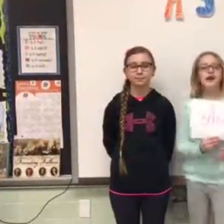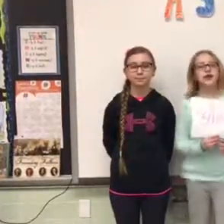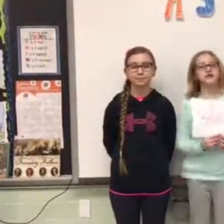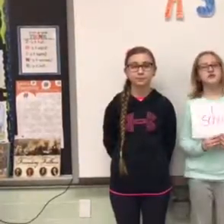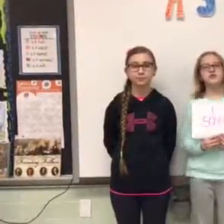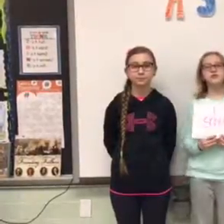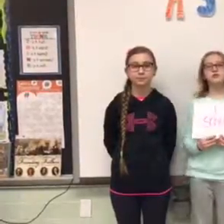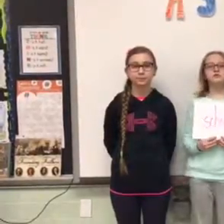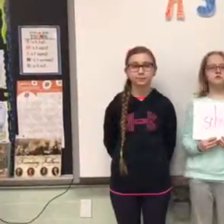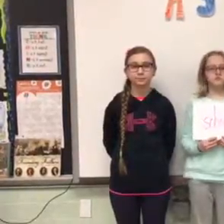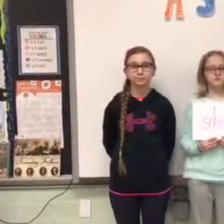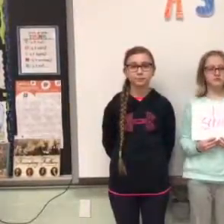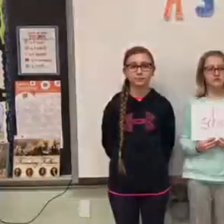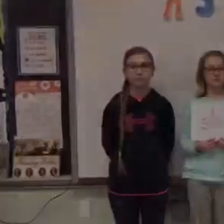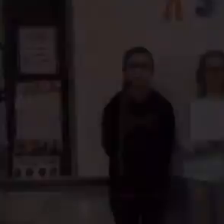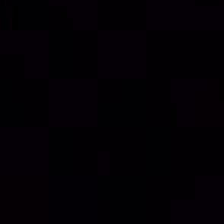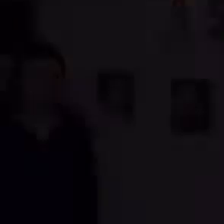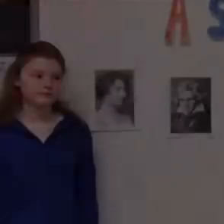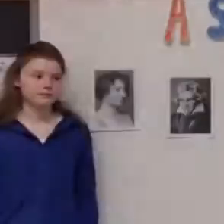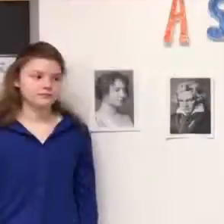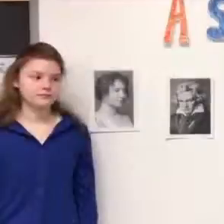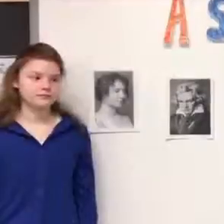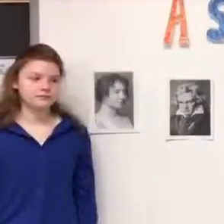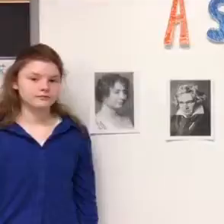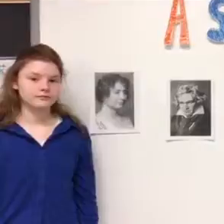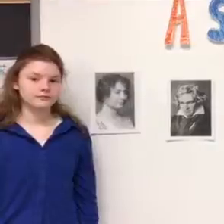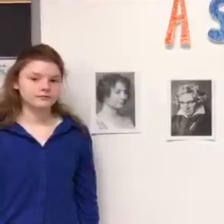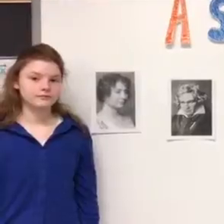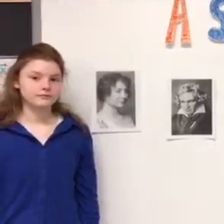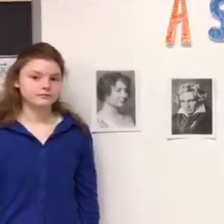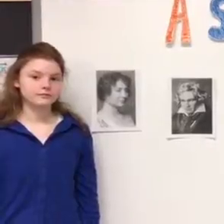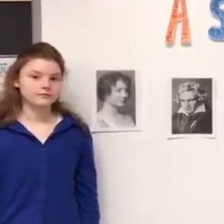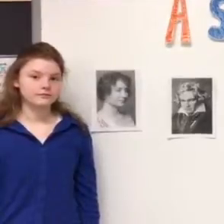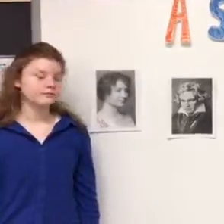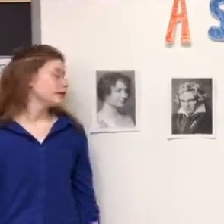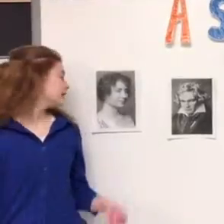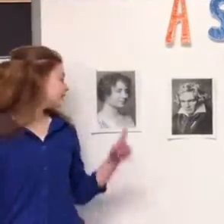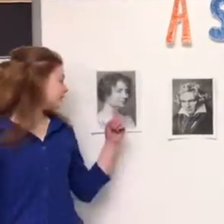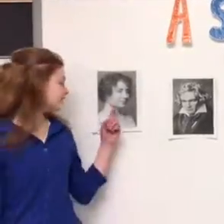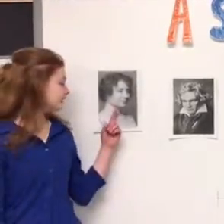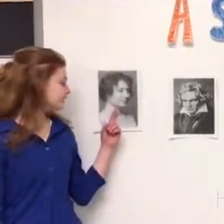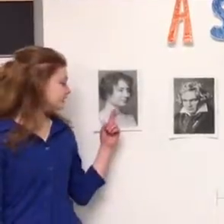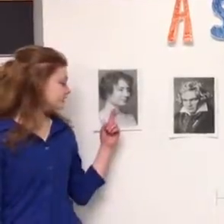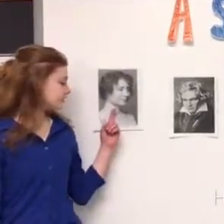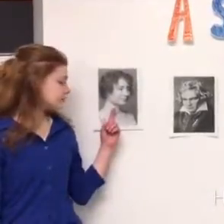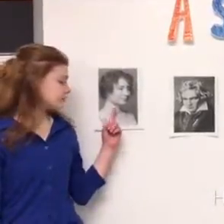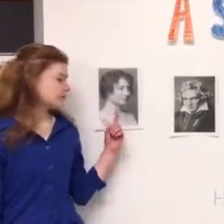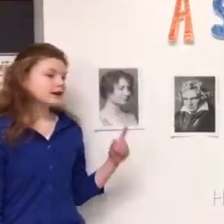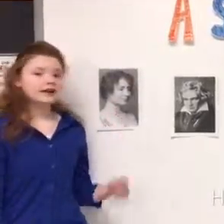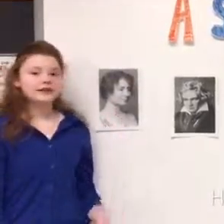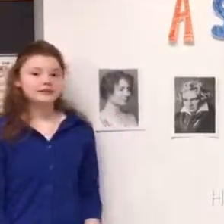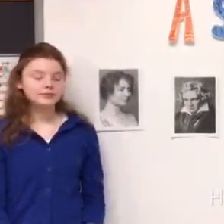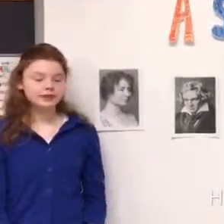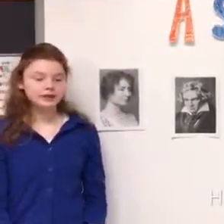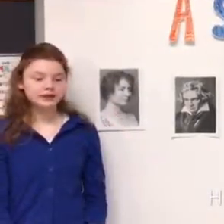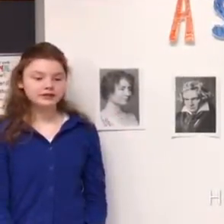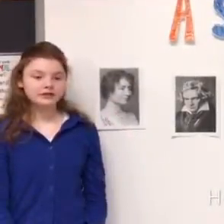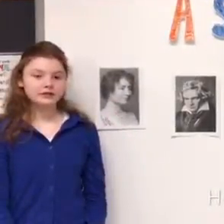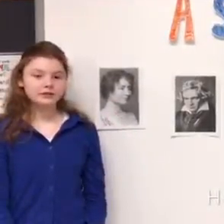And school. Have you ever heard of these famous deaf people? Take Helen Keller, for example. At 19 months of age, she had lost both